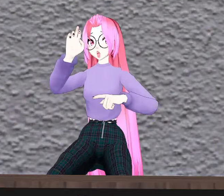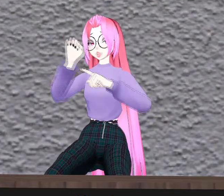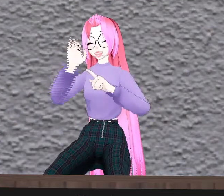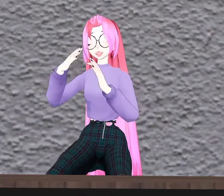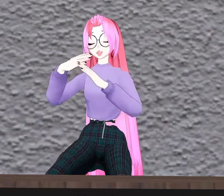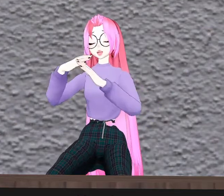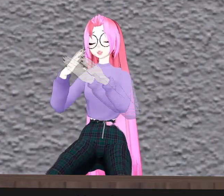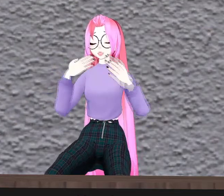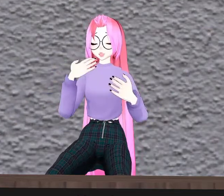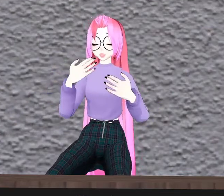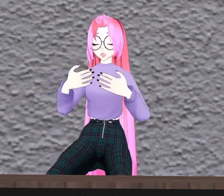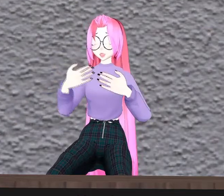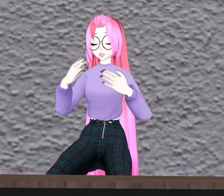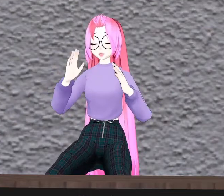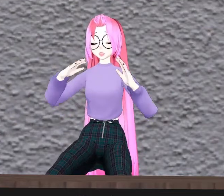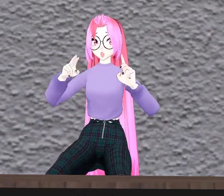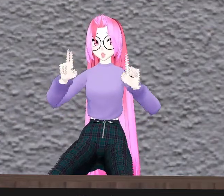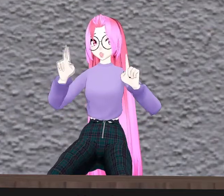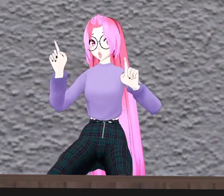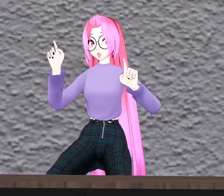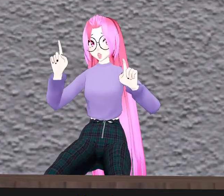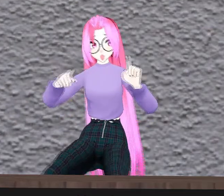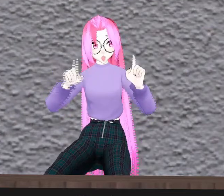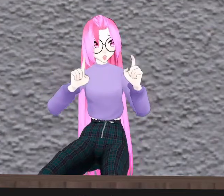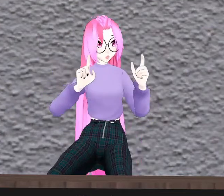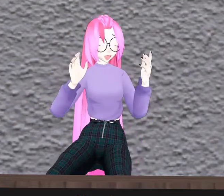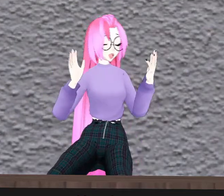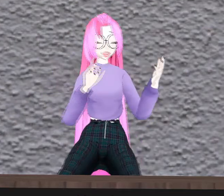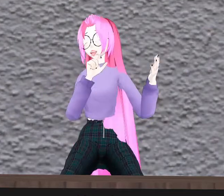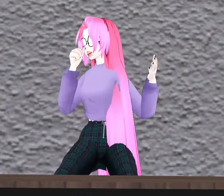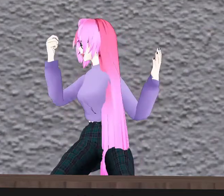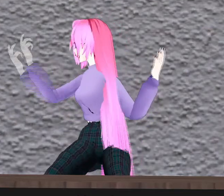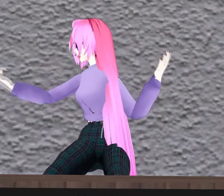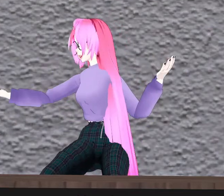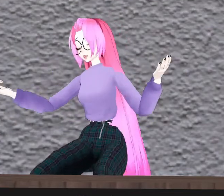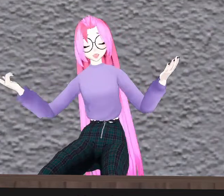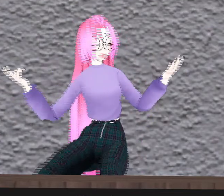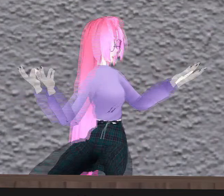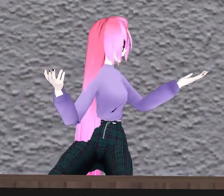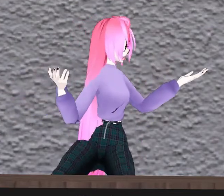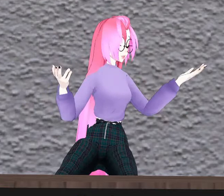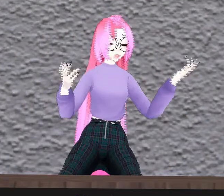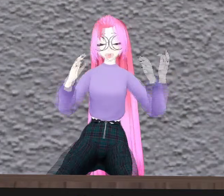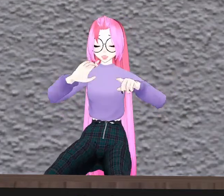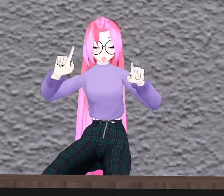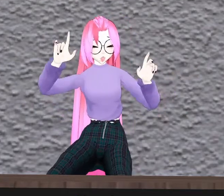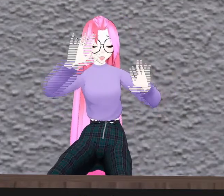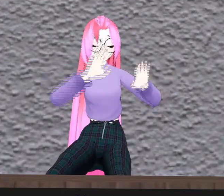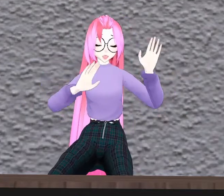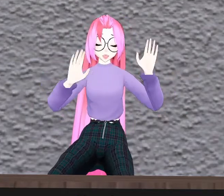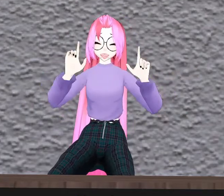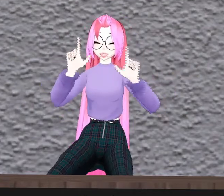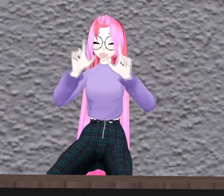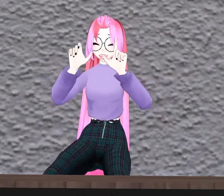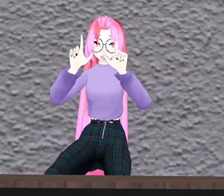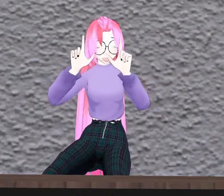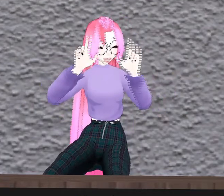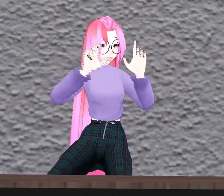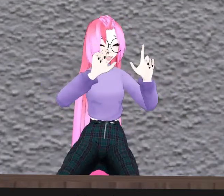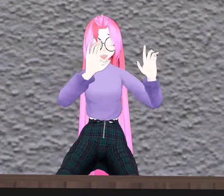quest avatars are good performance. So if you need, if you don't like any of these, then you can use that. And don't worry, when we take the end class picture, you guys